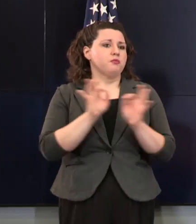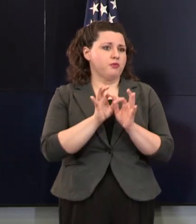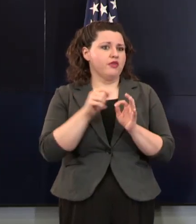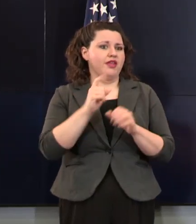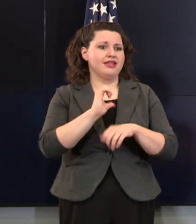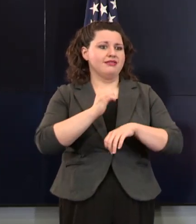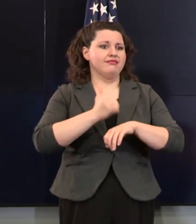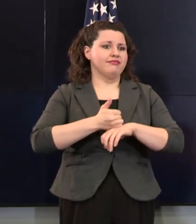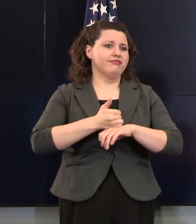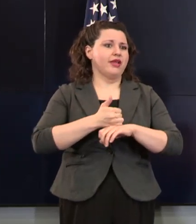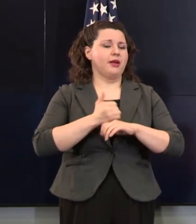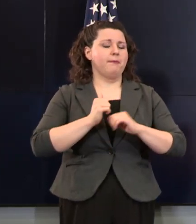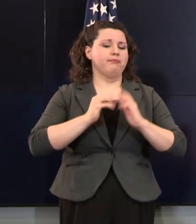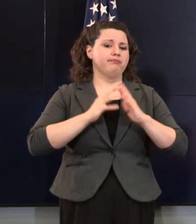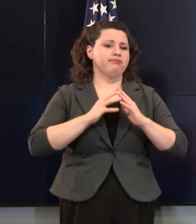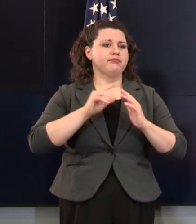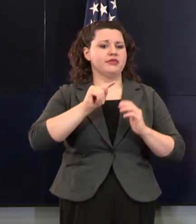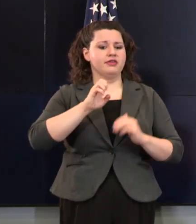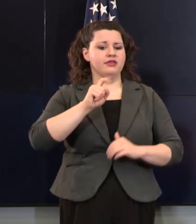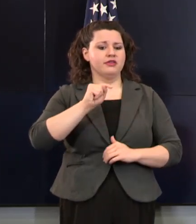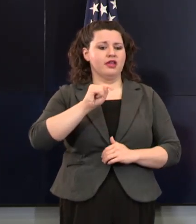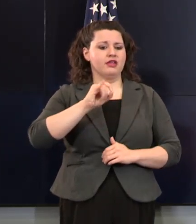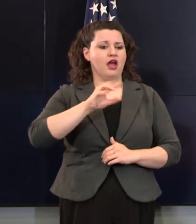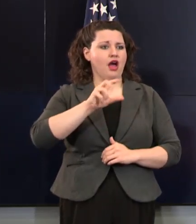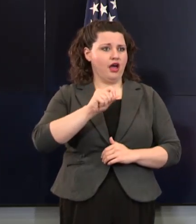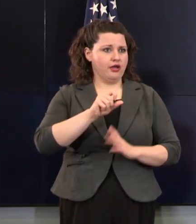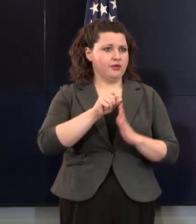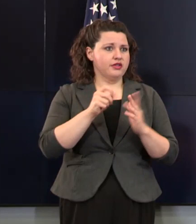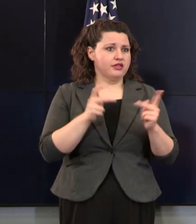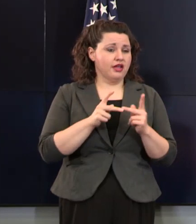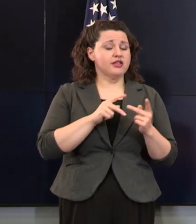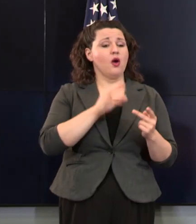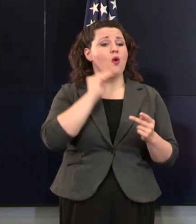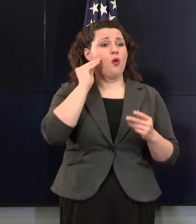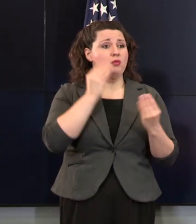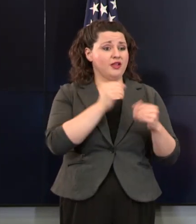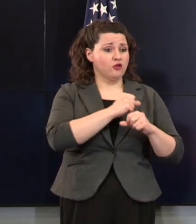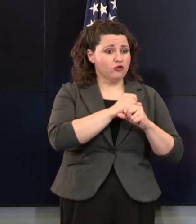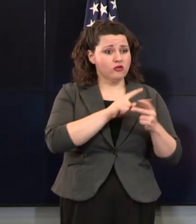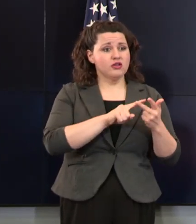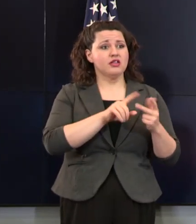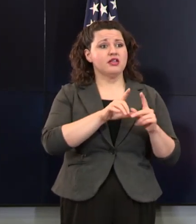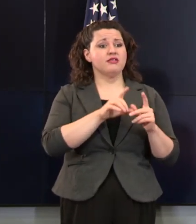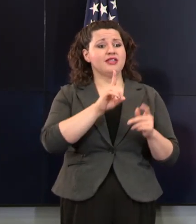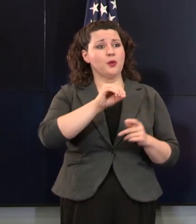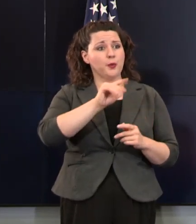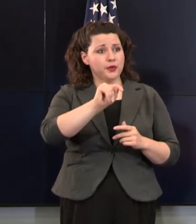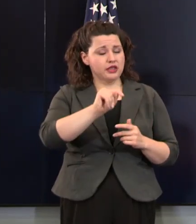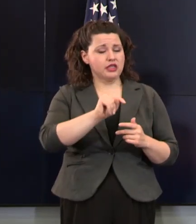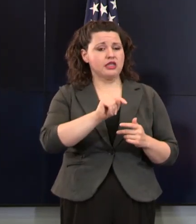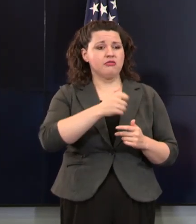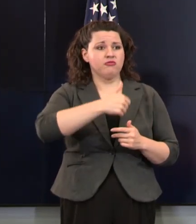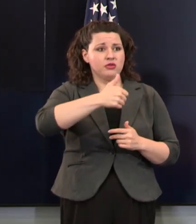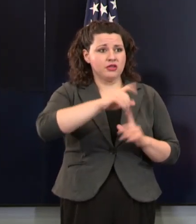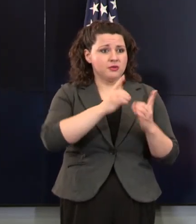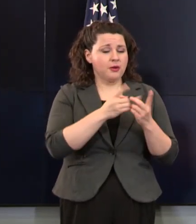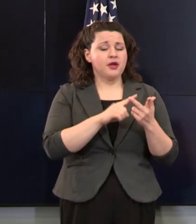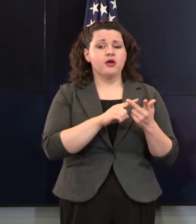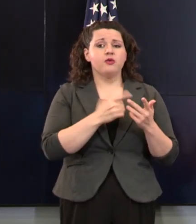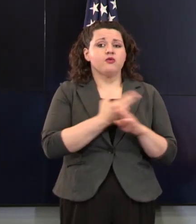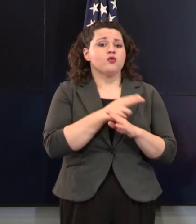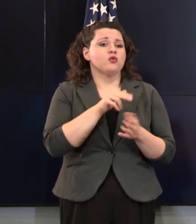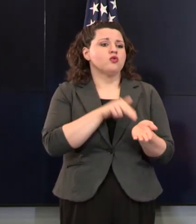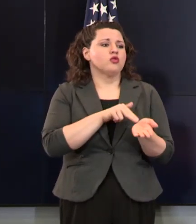up the Test Iowa sites, as well as Homeland Security, the Department of Transportation. We have used nurses from the Department